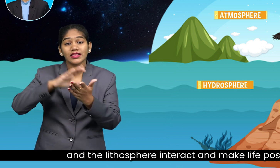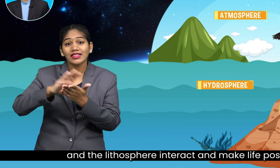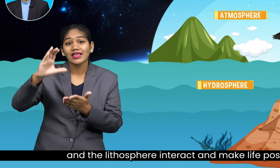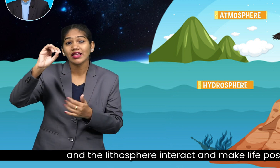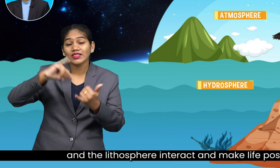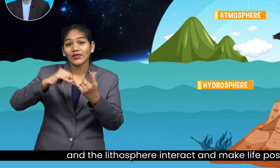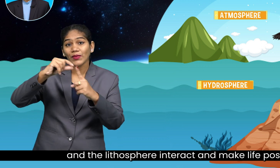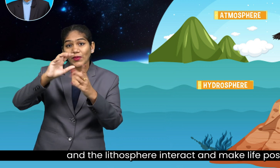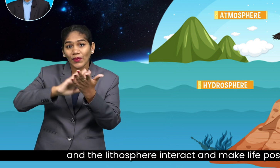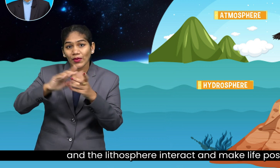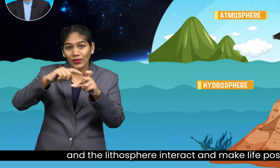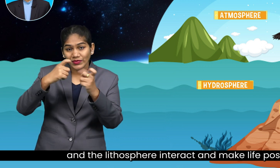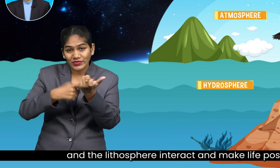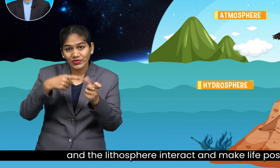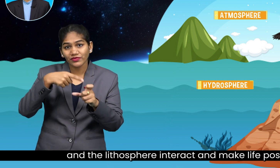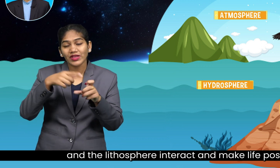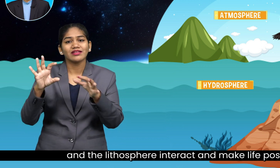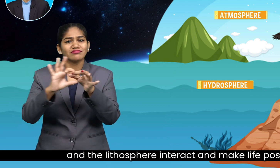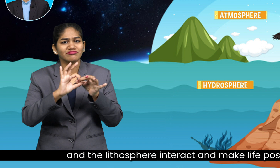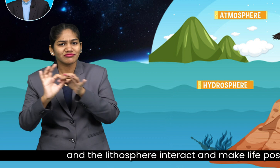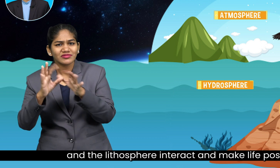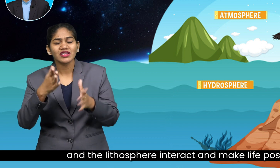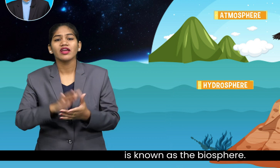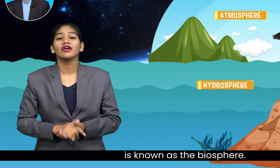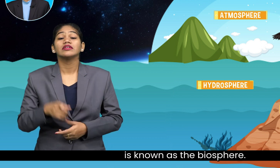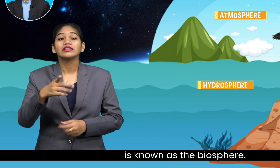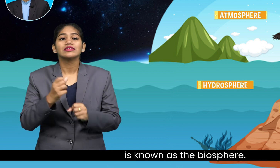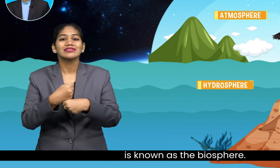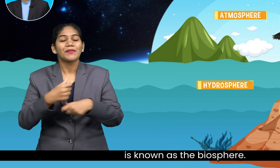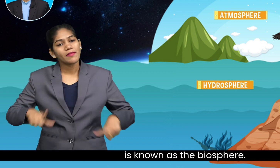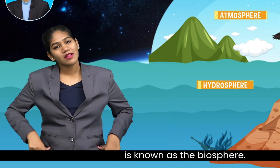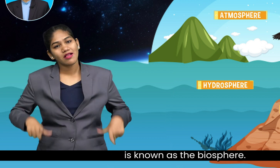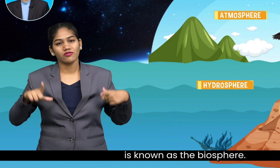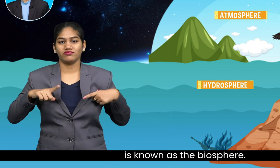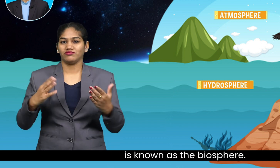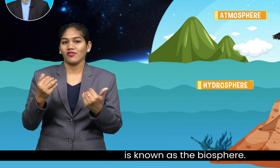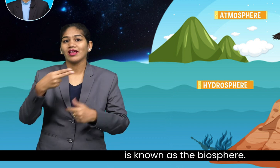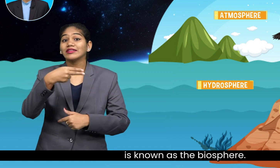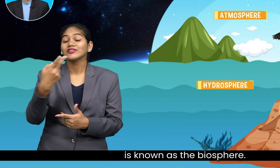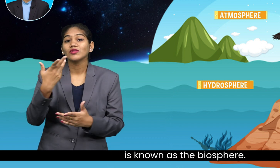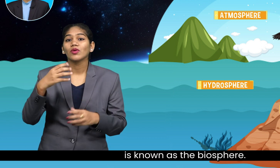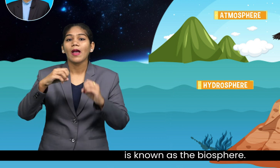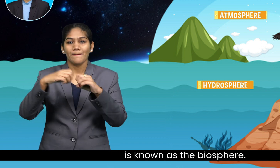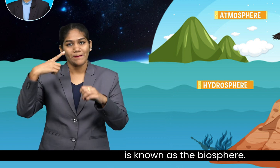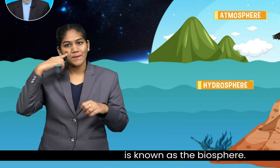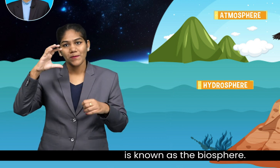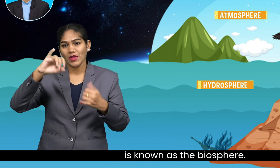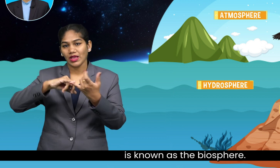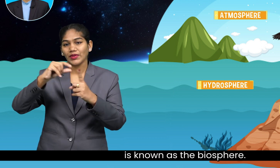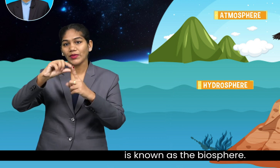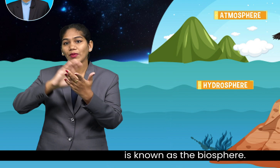interact and make life possible is known as the biosphere.